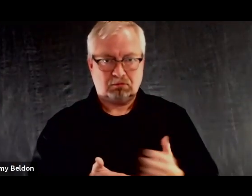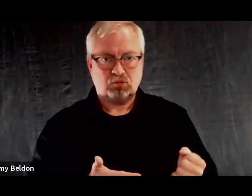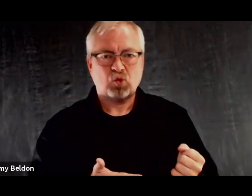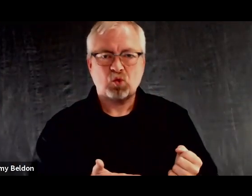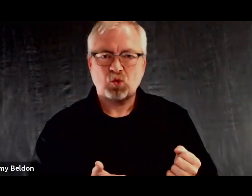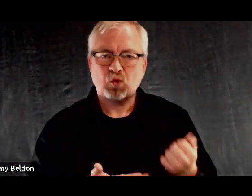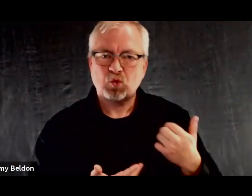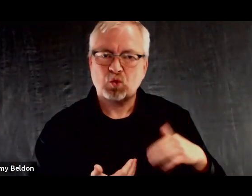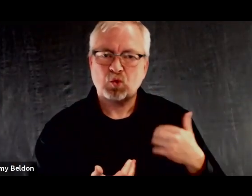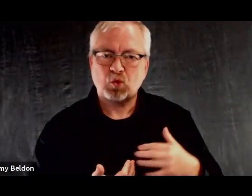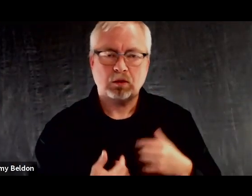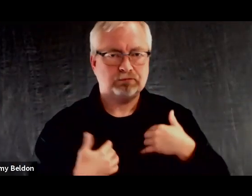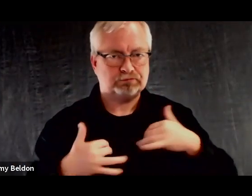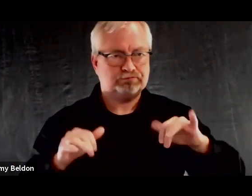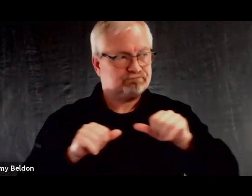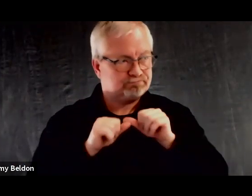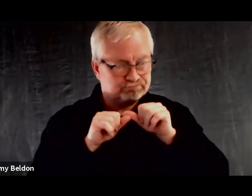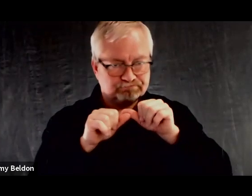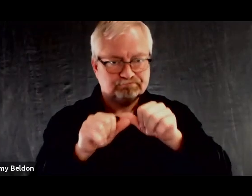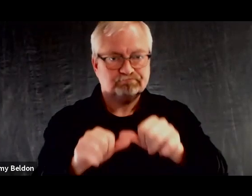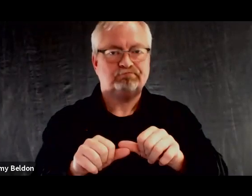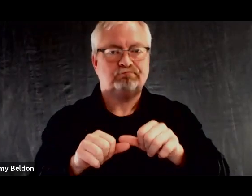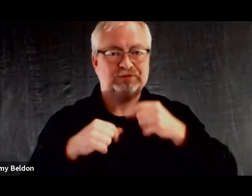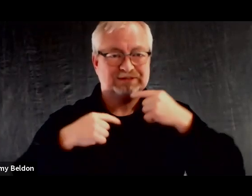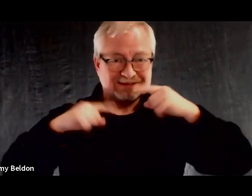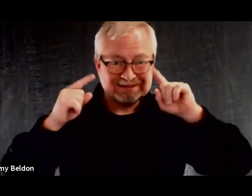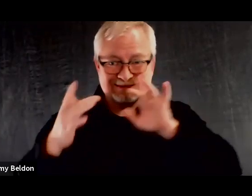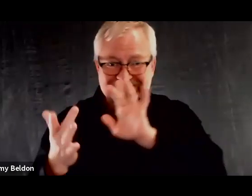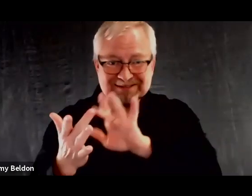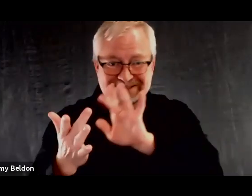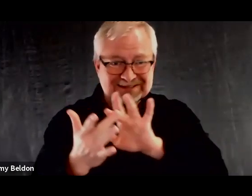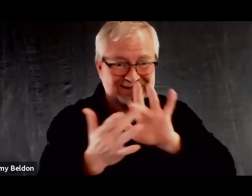to successfully reach all the people on the current priority list.